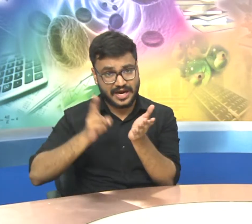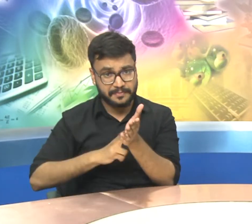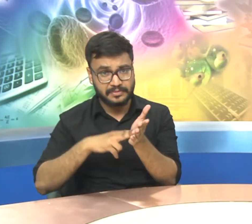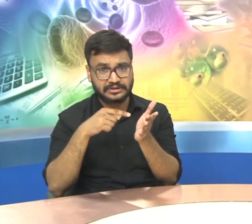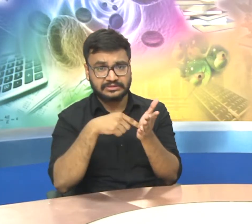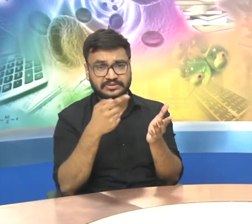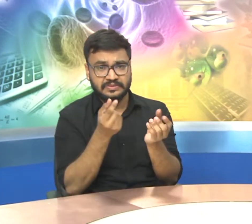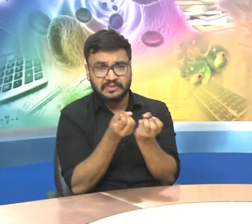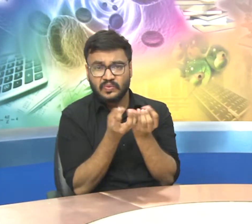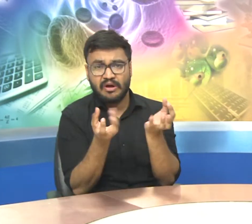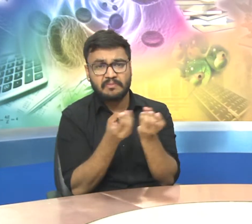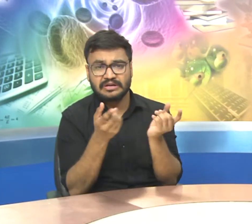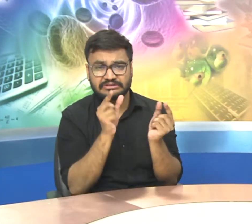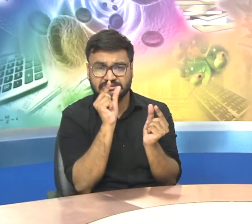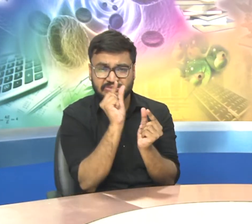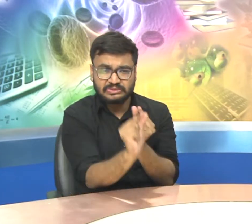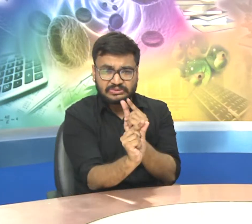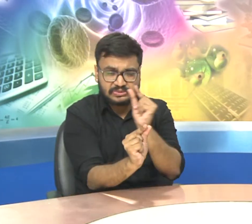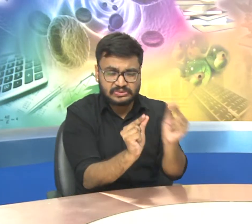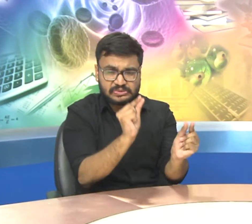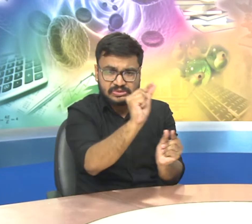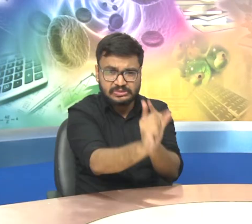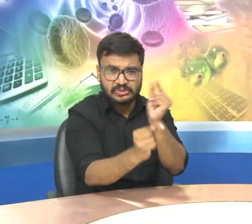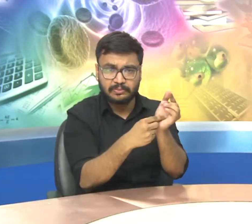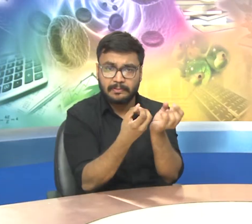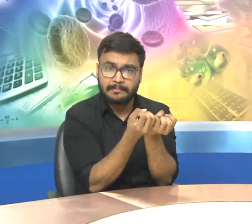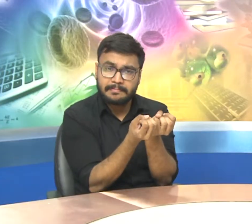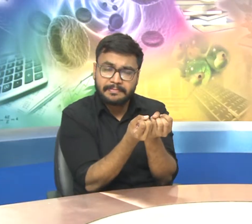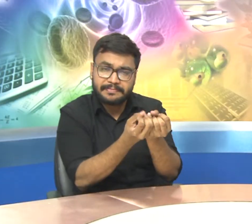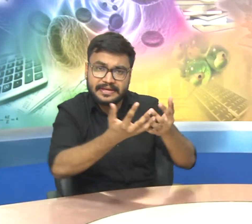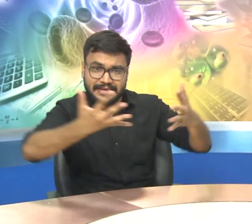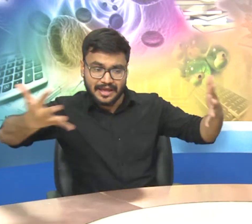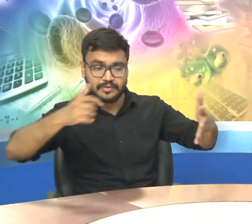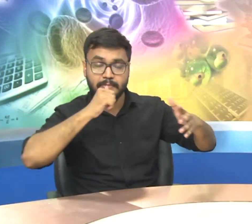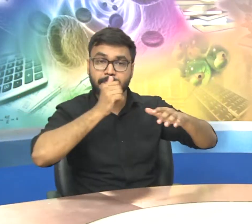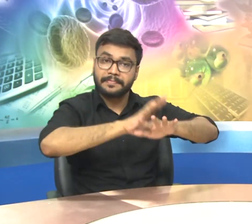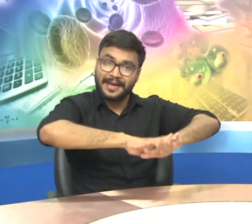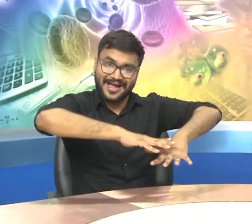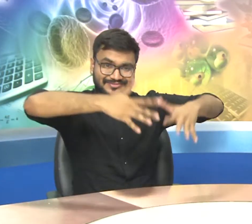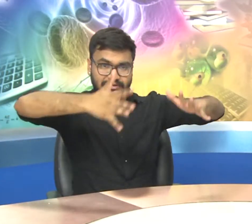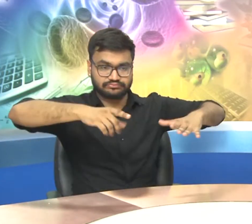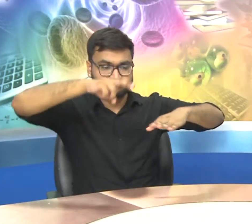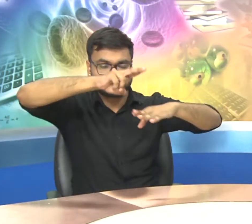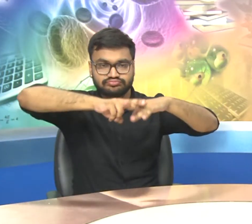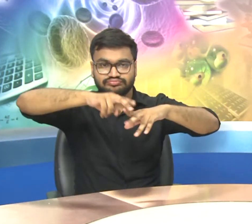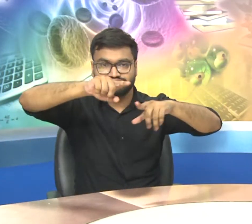the number of plankton, or we can say tiny floating organisms.